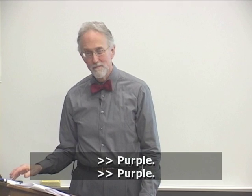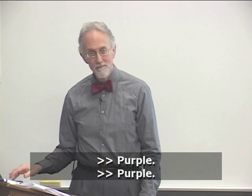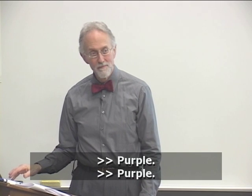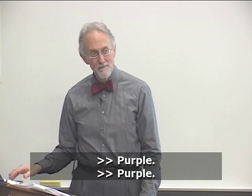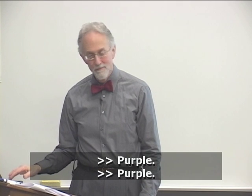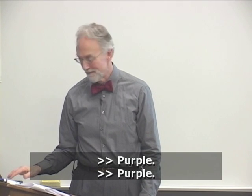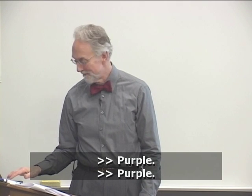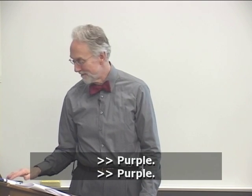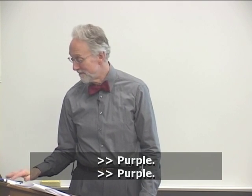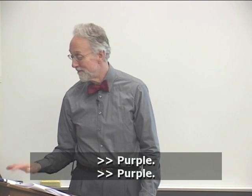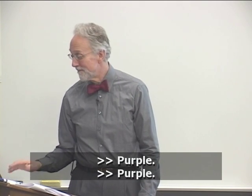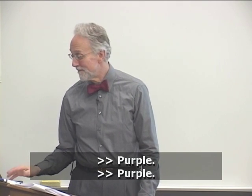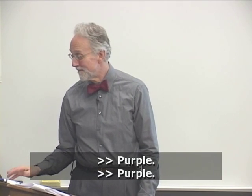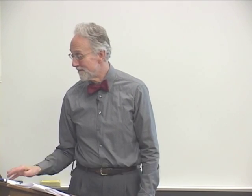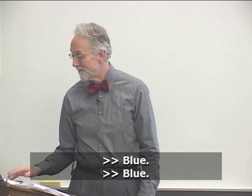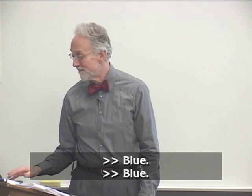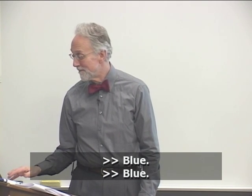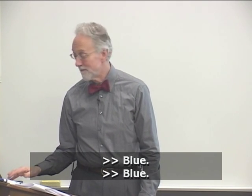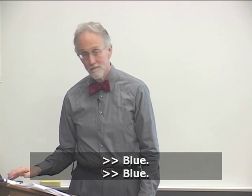Purple. Blue. Blue.